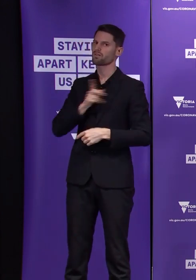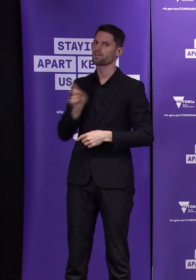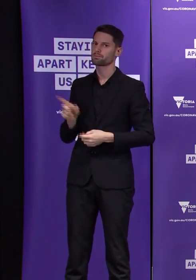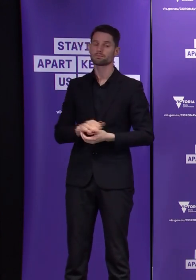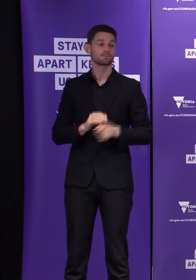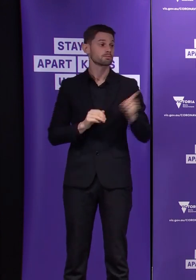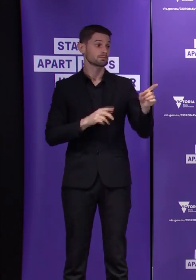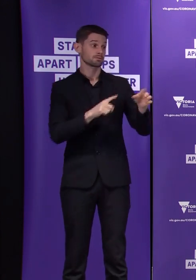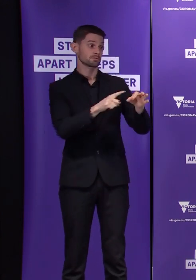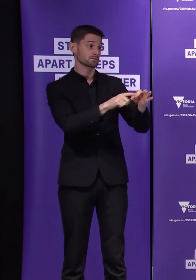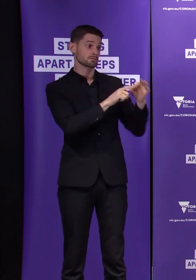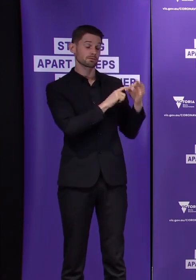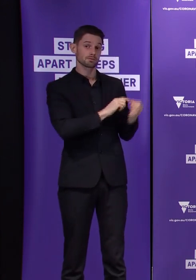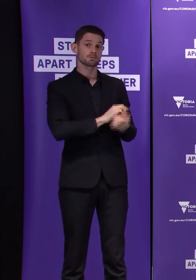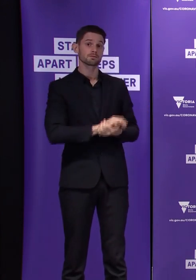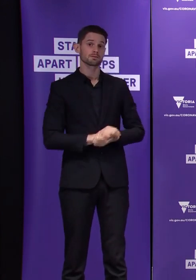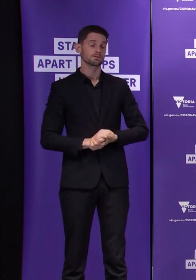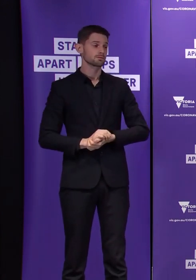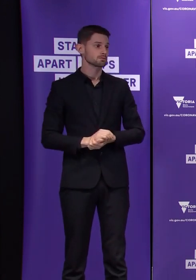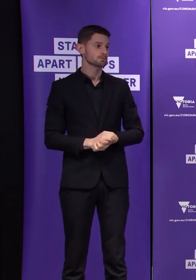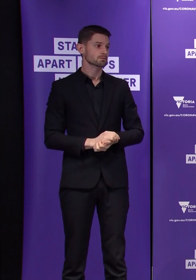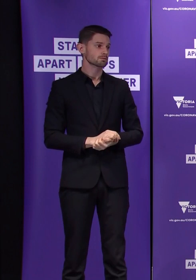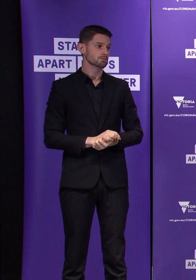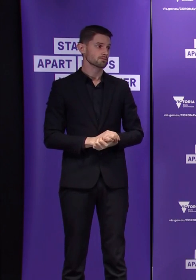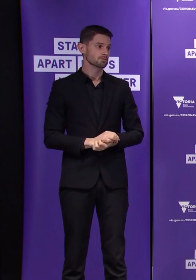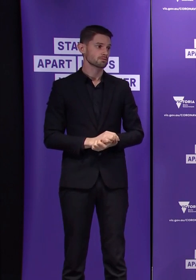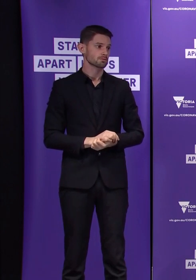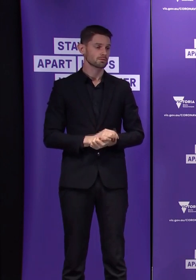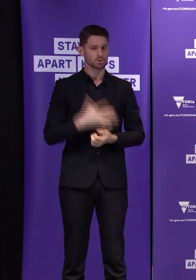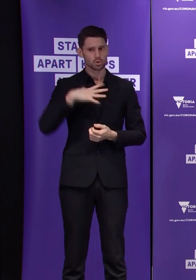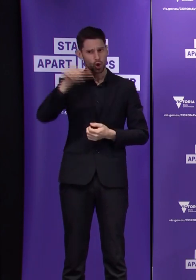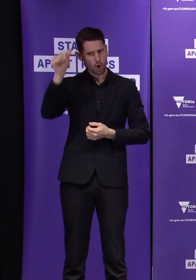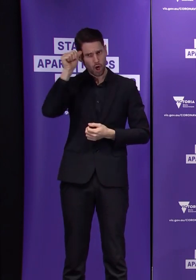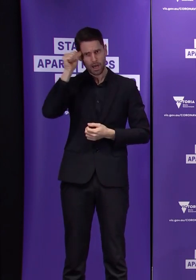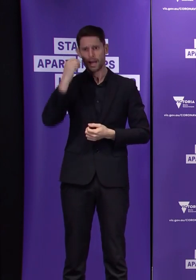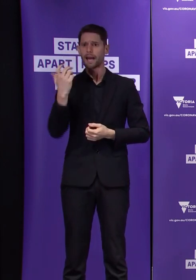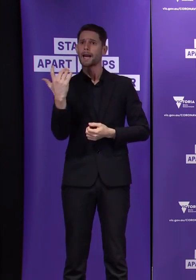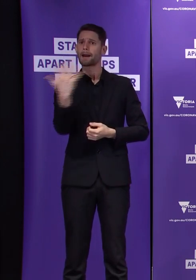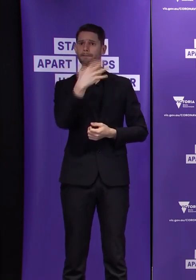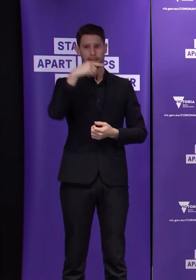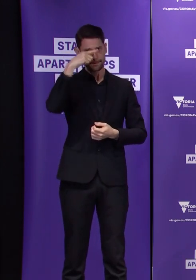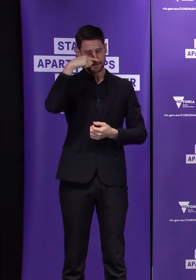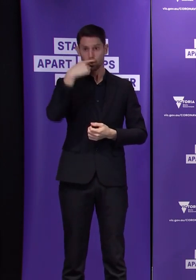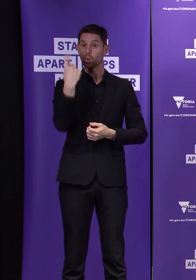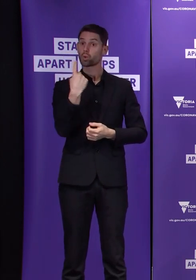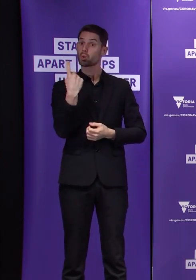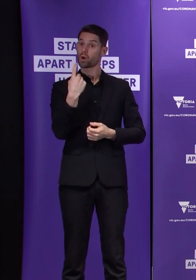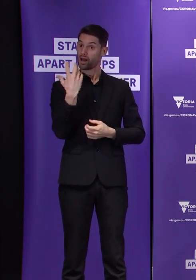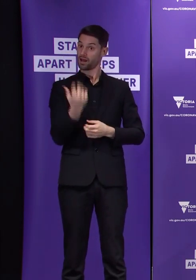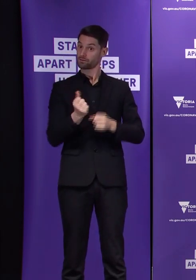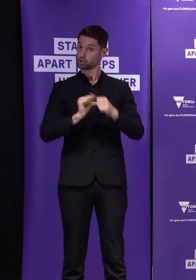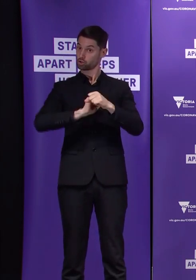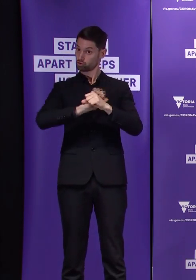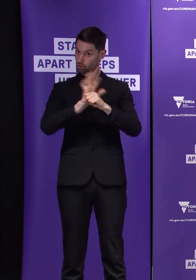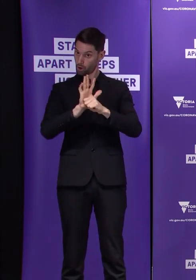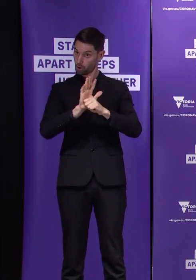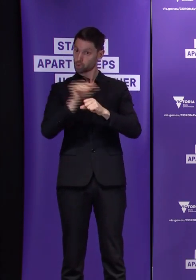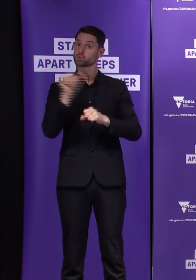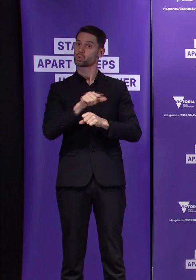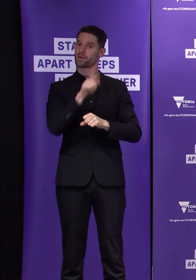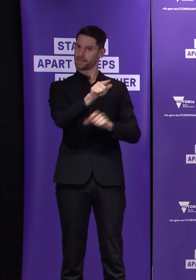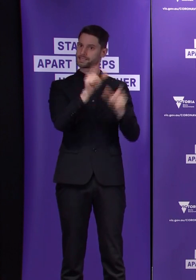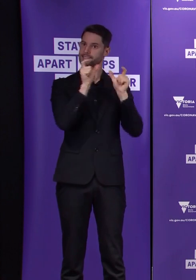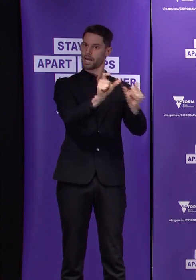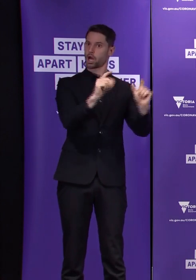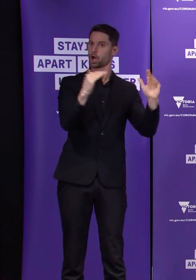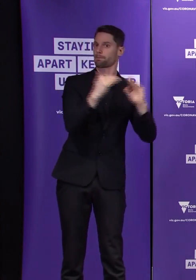got any of the latest figures or trends on the number of people who aren't home, who should be? Because obviously originally it was quite staggering. It was